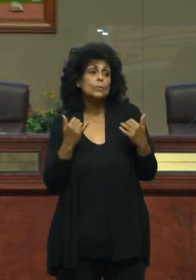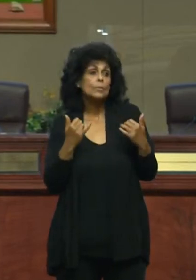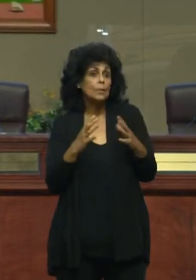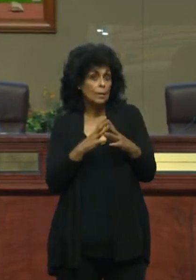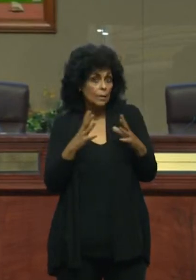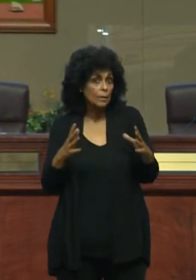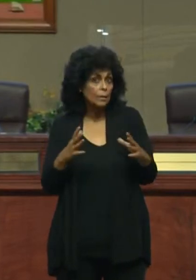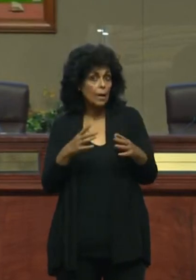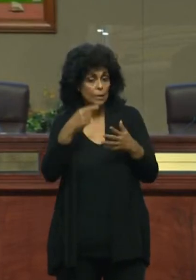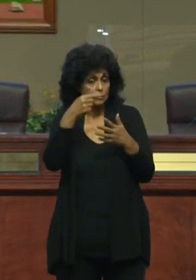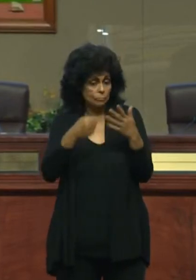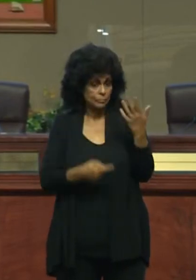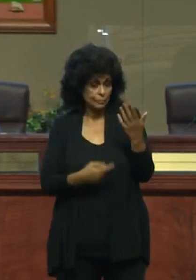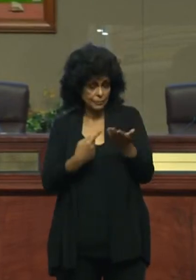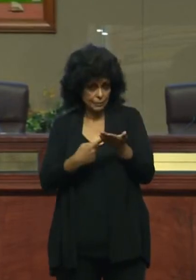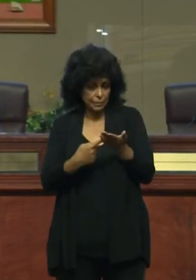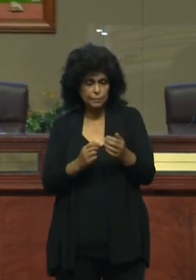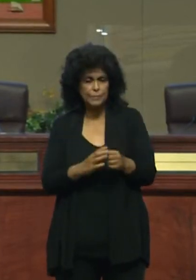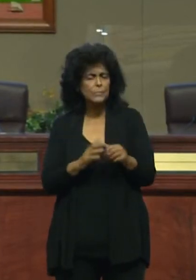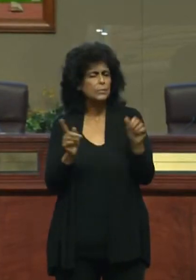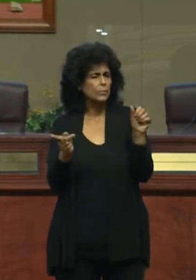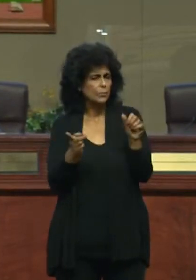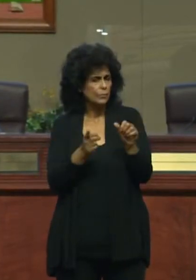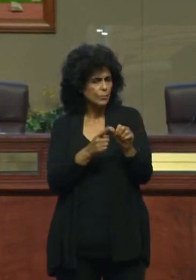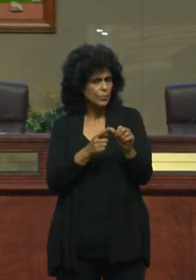I'll start by just giving you an update.